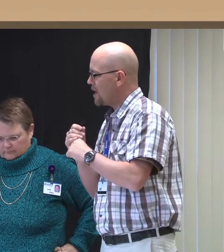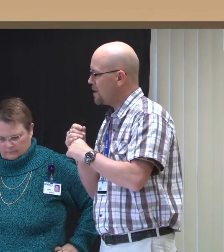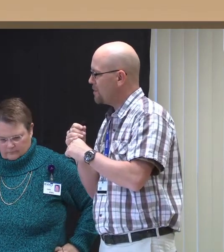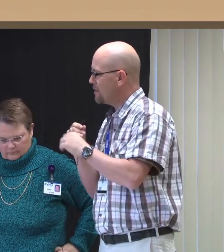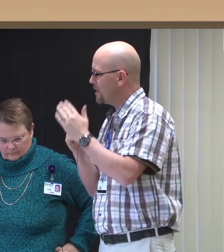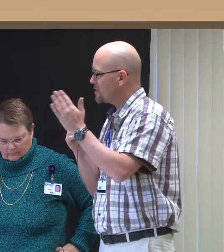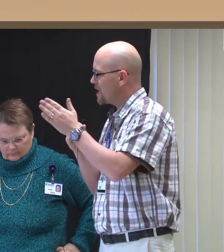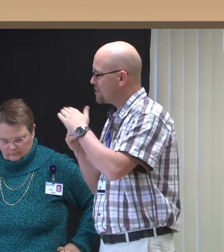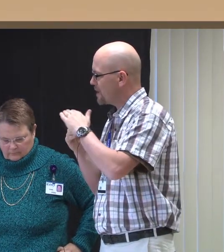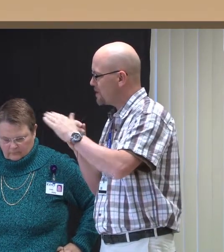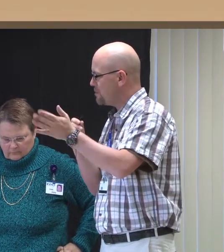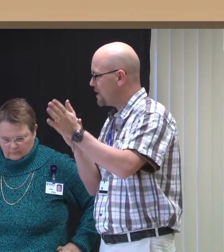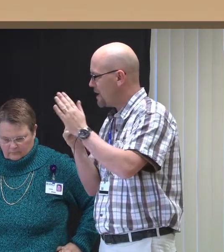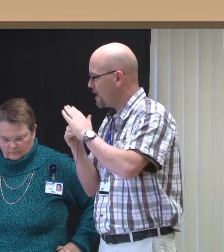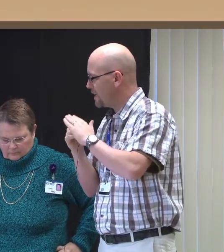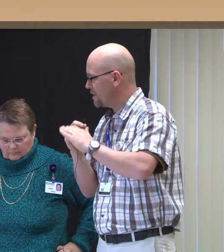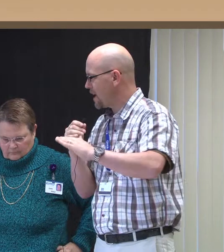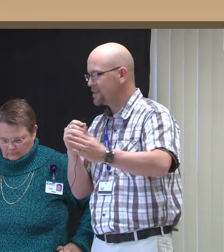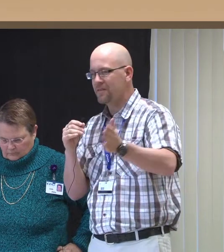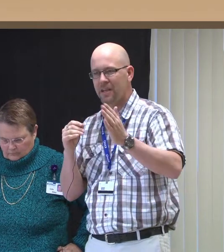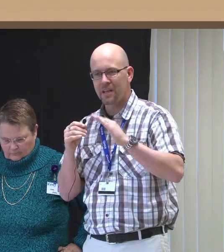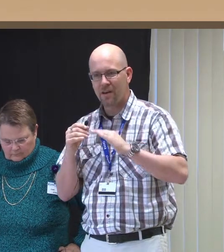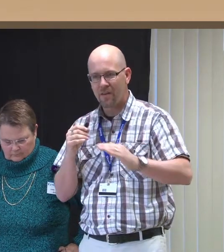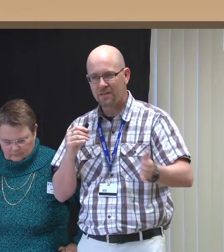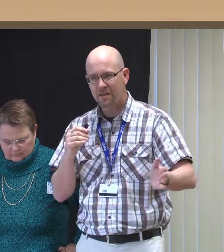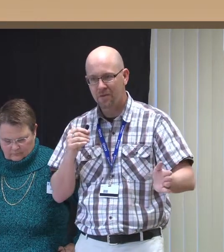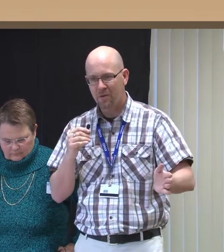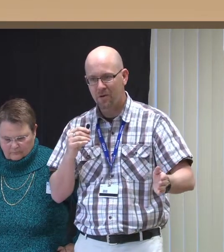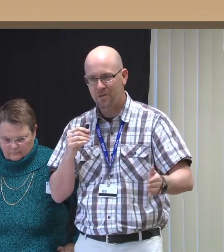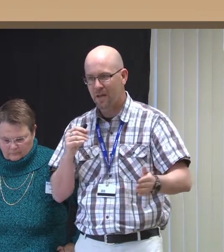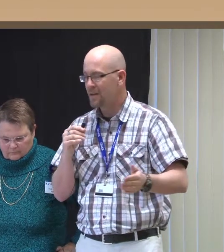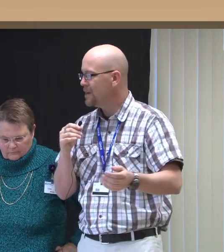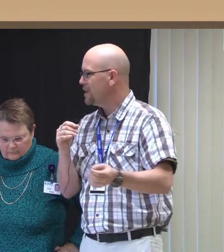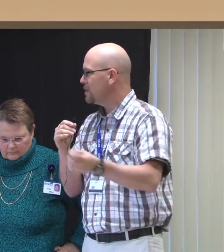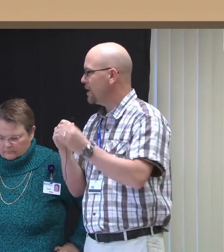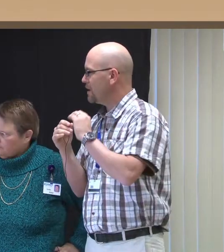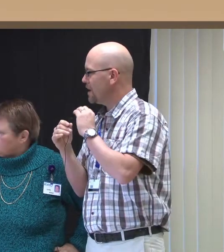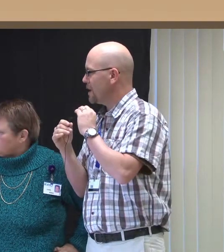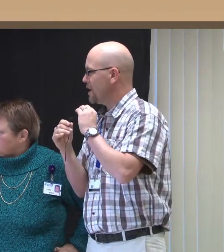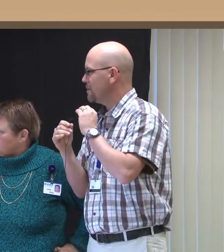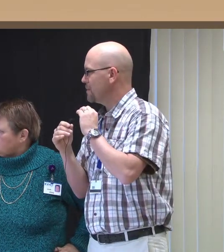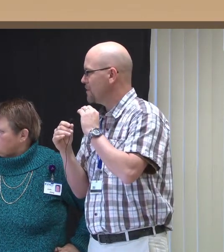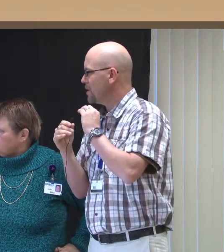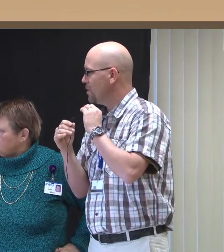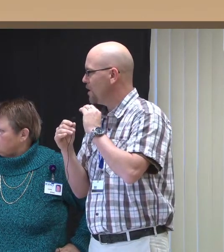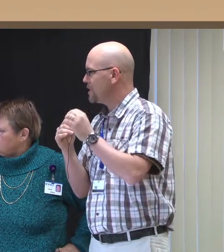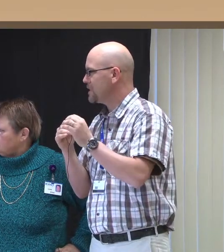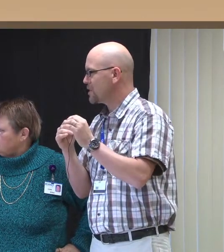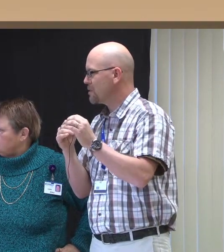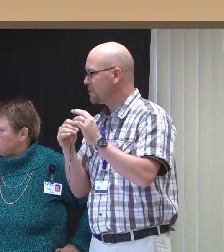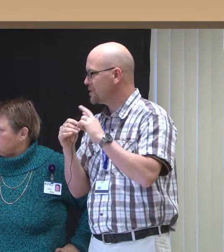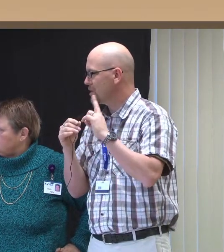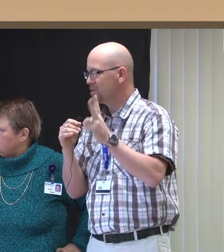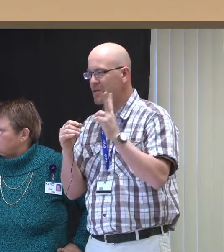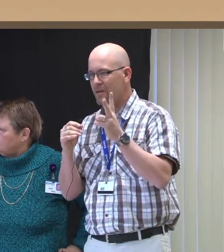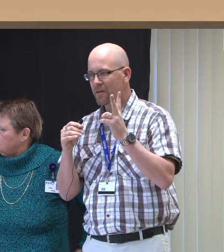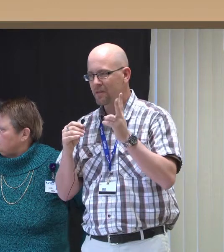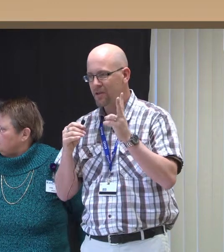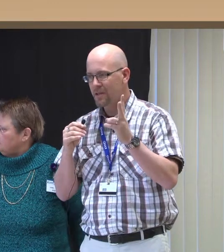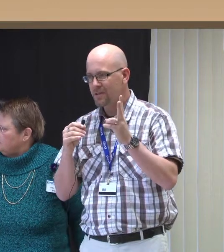then it talks about TPA and activity and all that stuff in the order set. But, um, the one thing to remember is there's two different versions.